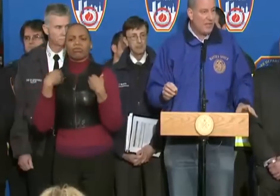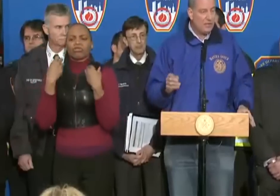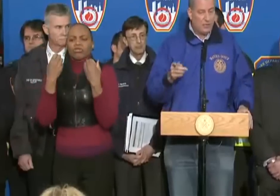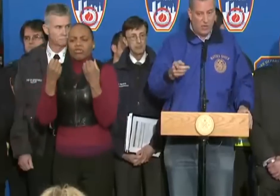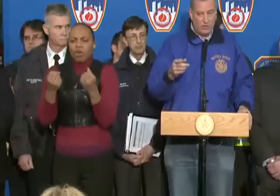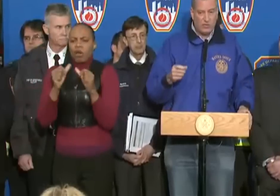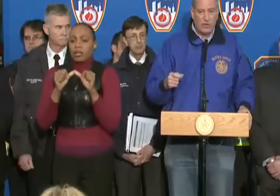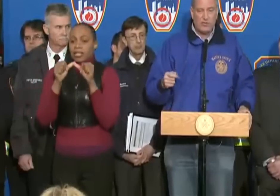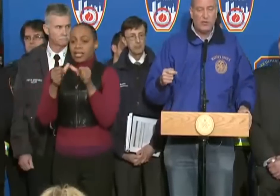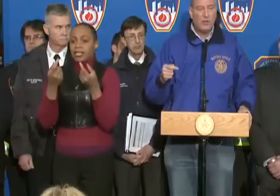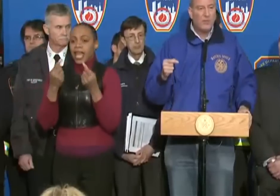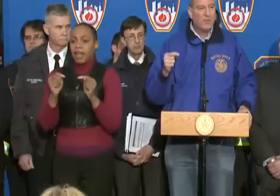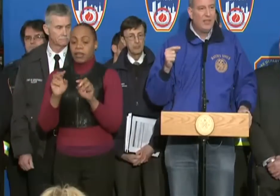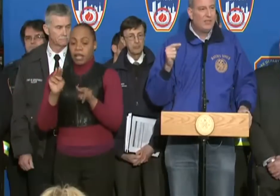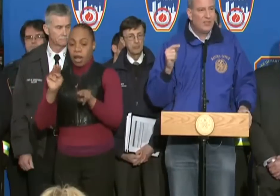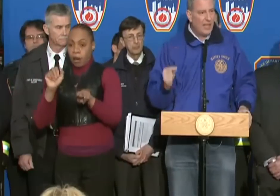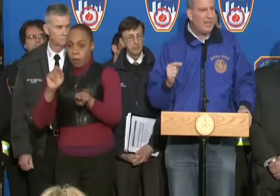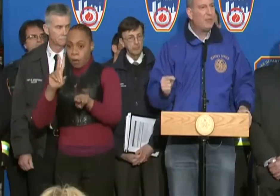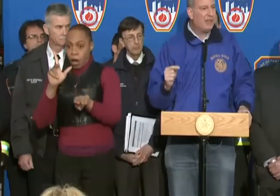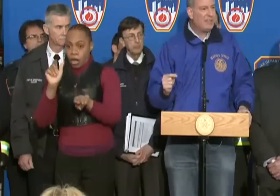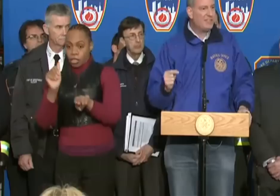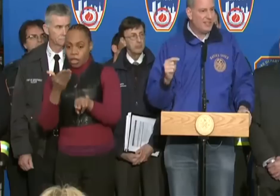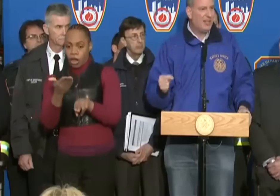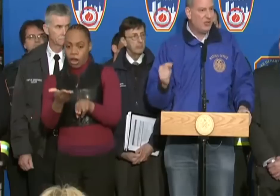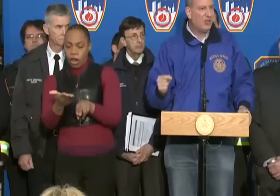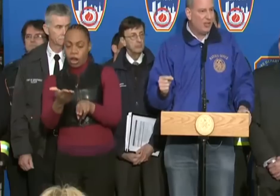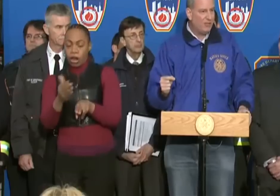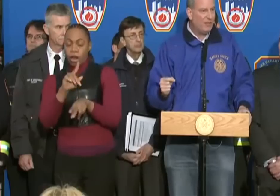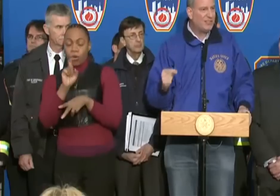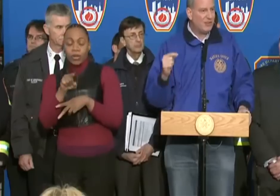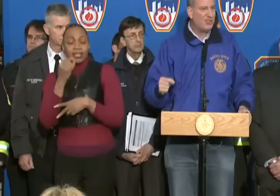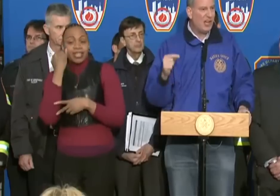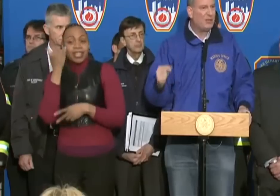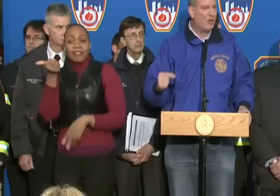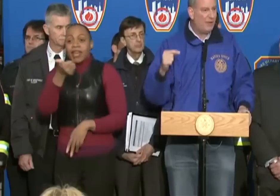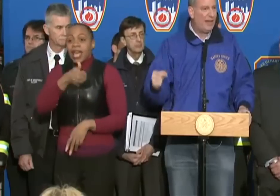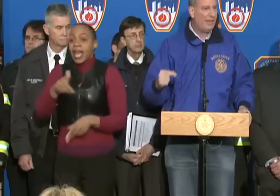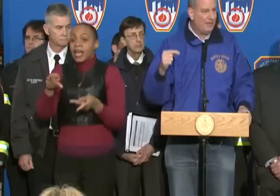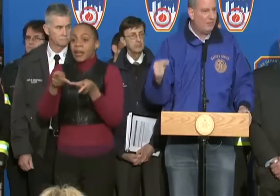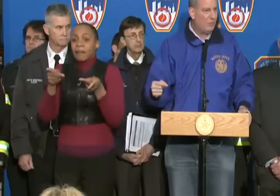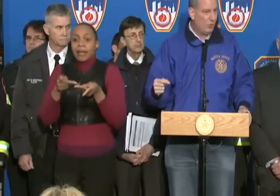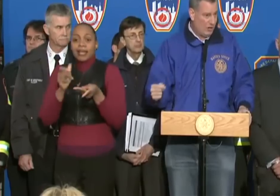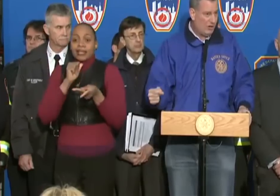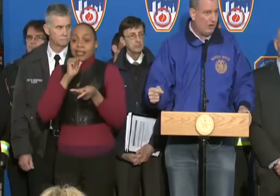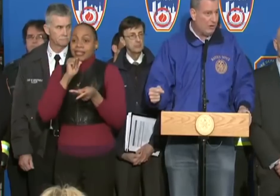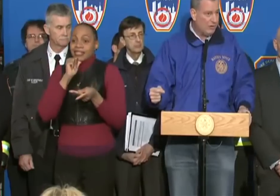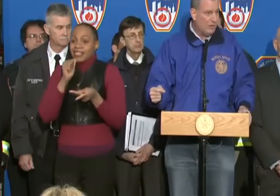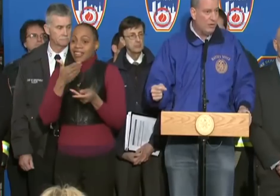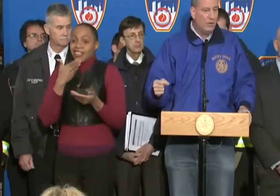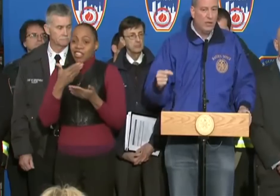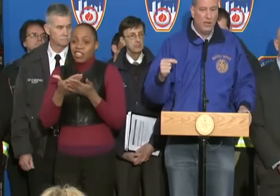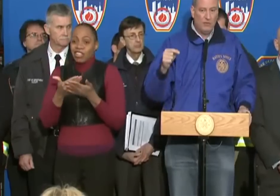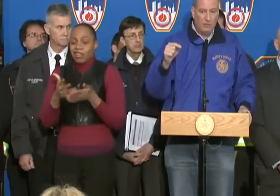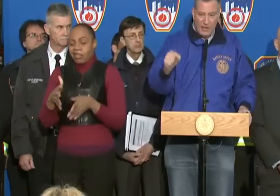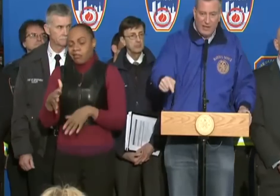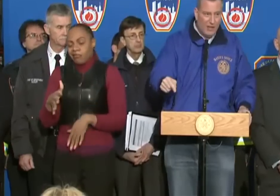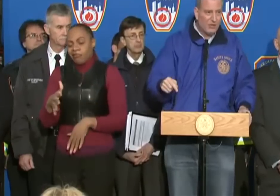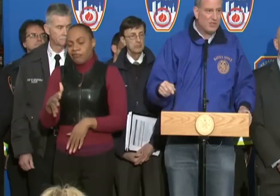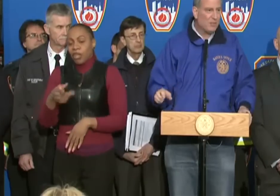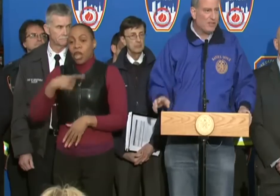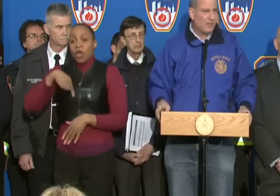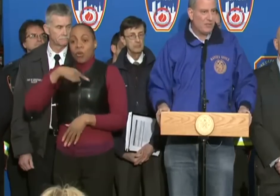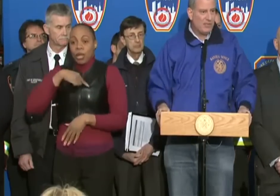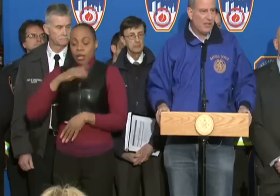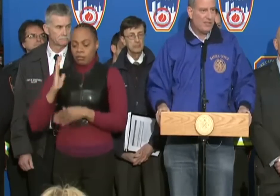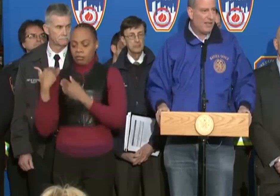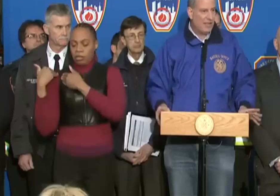being said, to Marcia's question, if there's any place that's not good enough, it's our job to go back and work harder. If right now